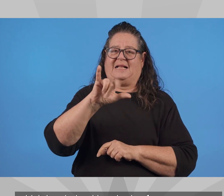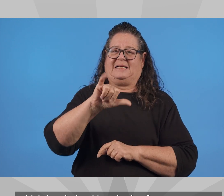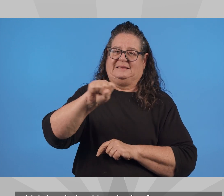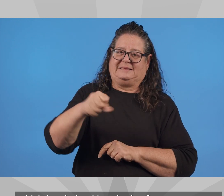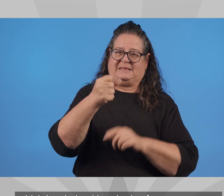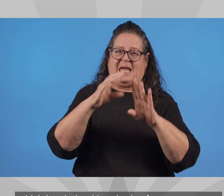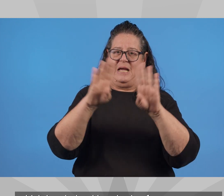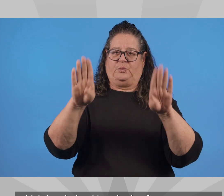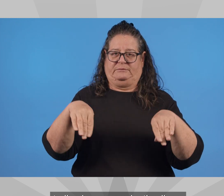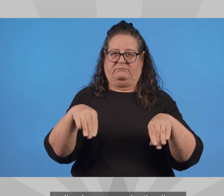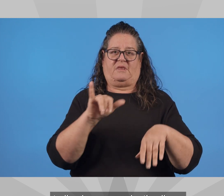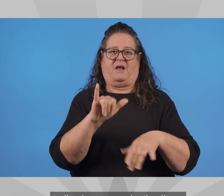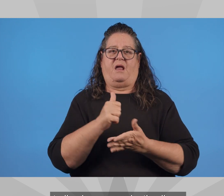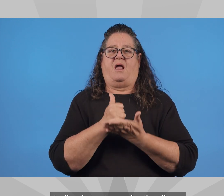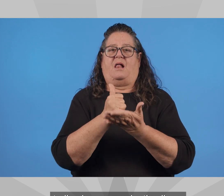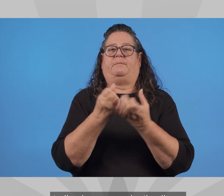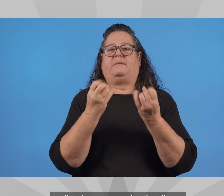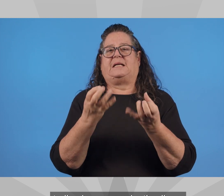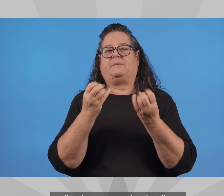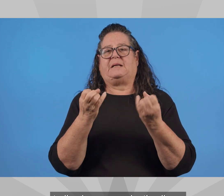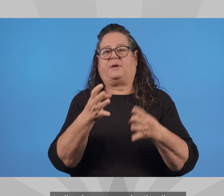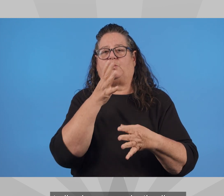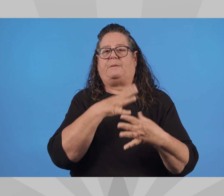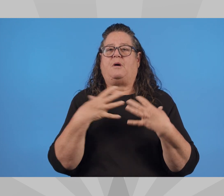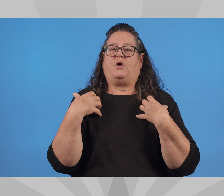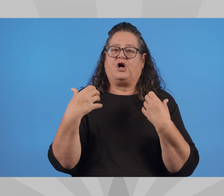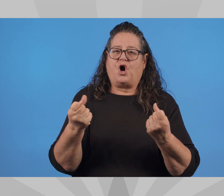women recover to live happy, productive lives.